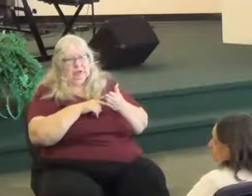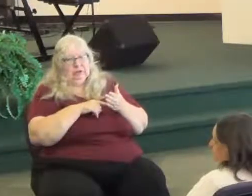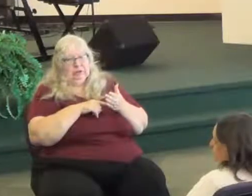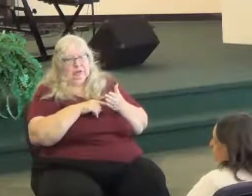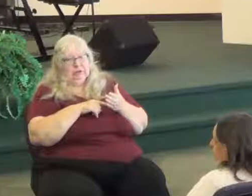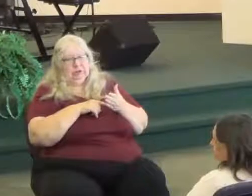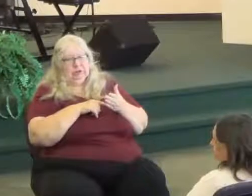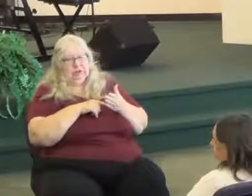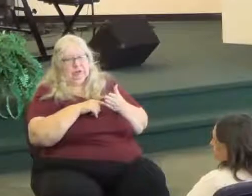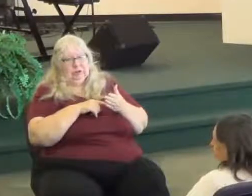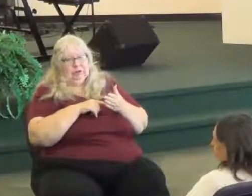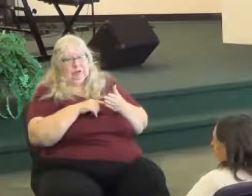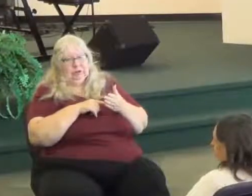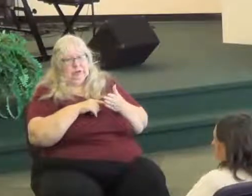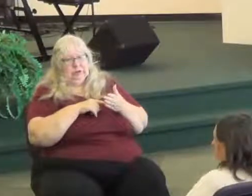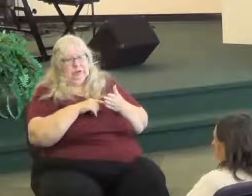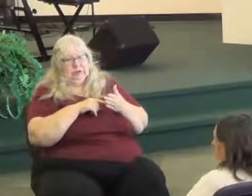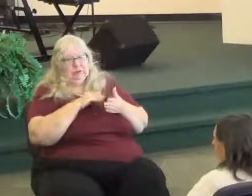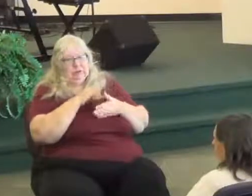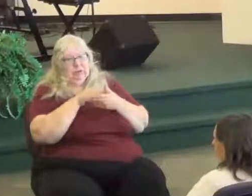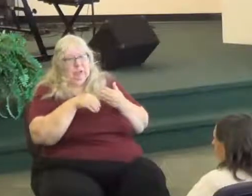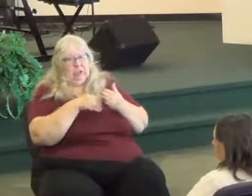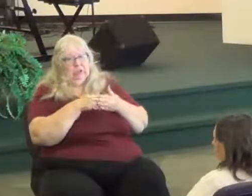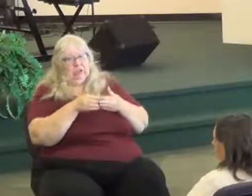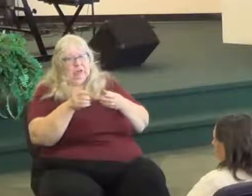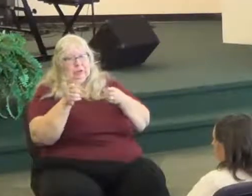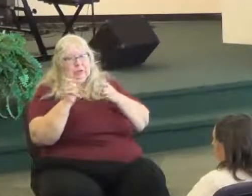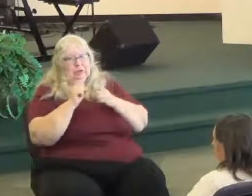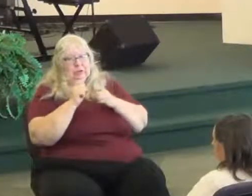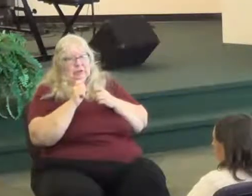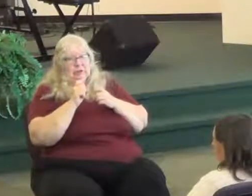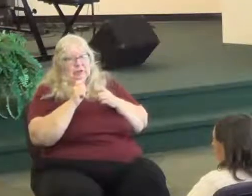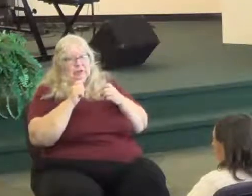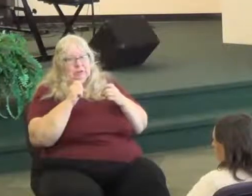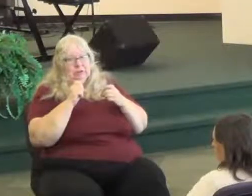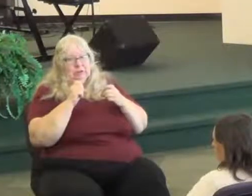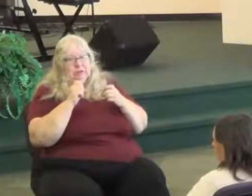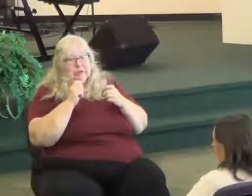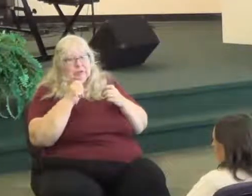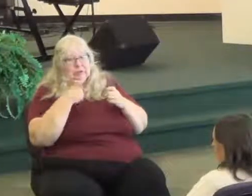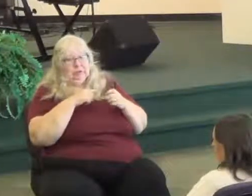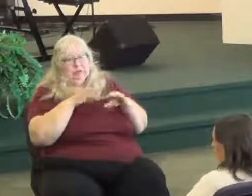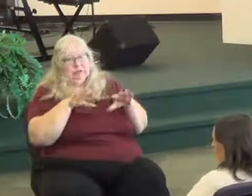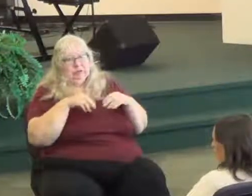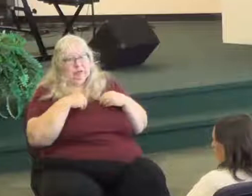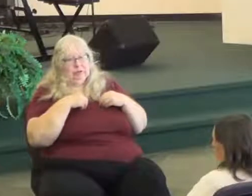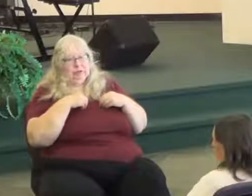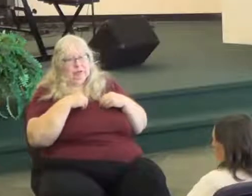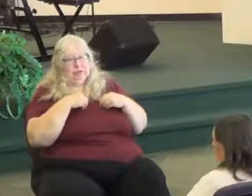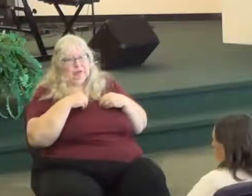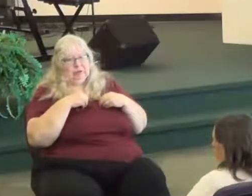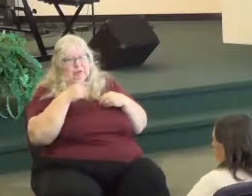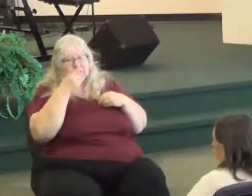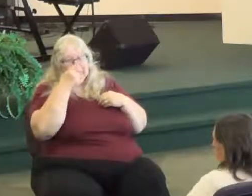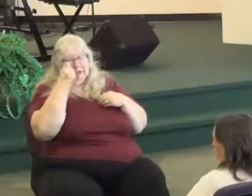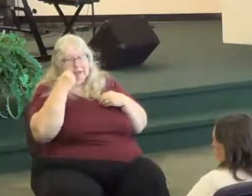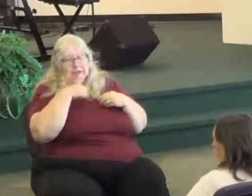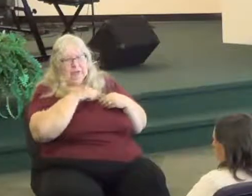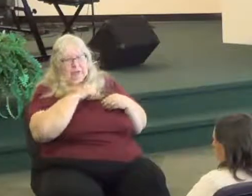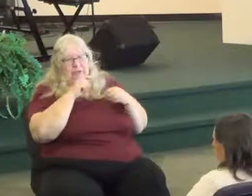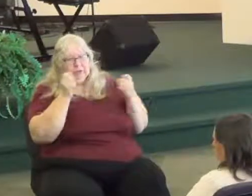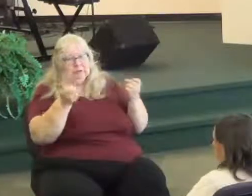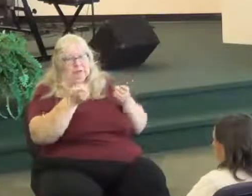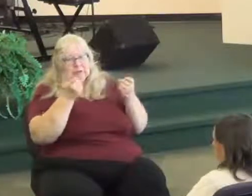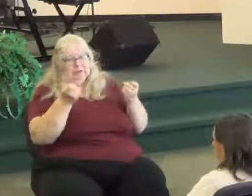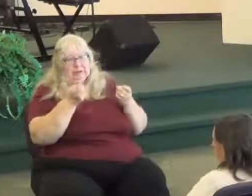the gifts that we do get are sin-tinged. We live in a fallen world. To live is to suffer. You, everybody,